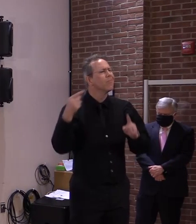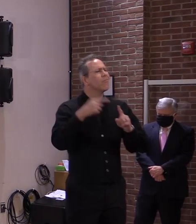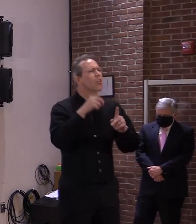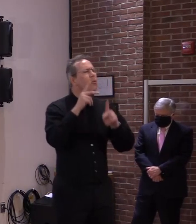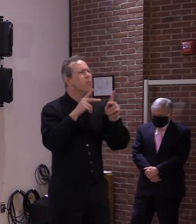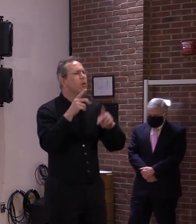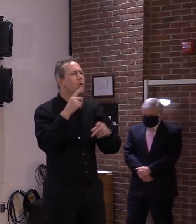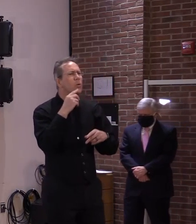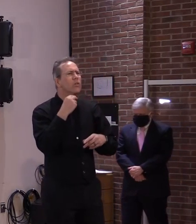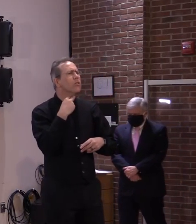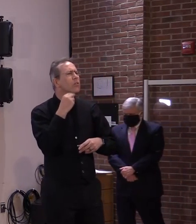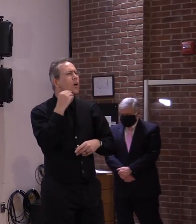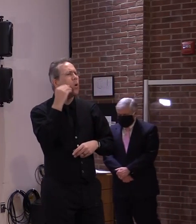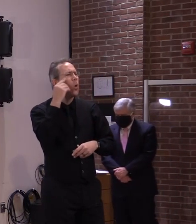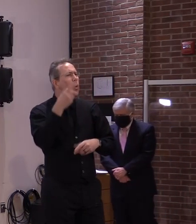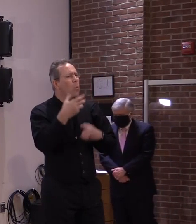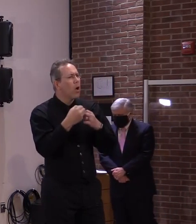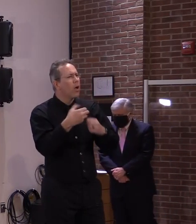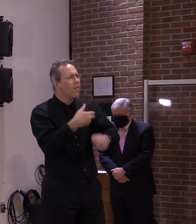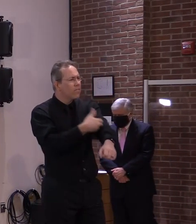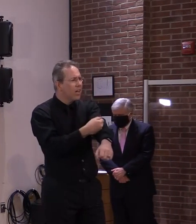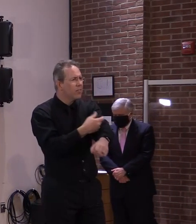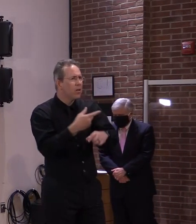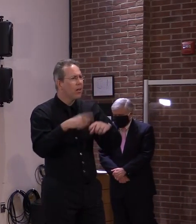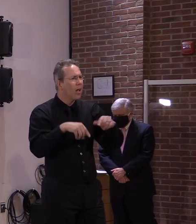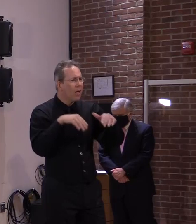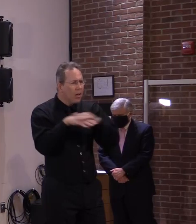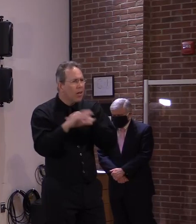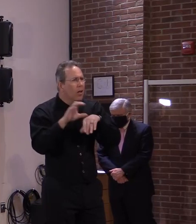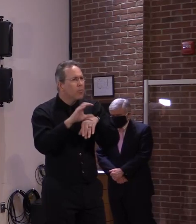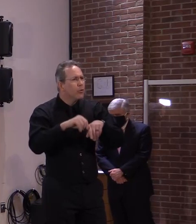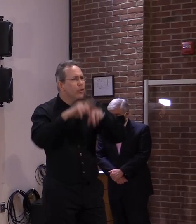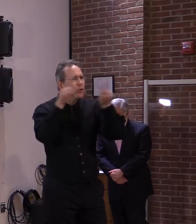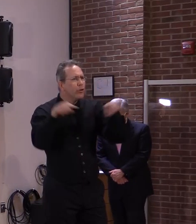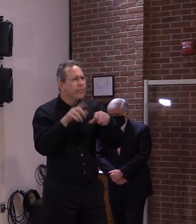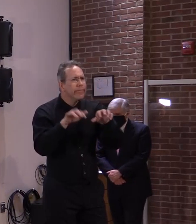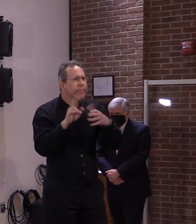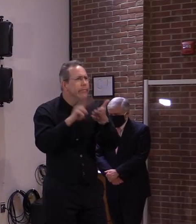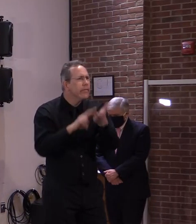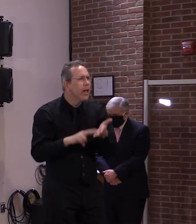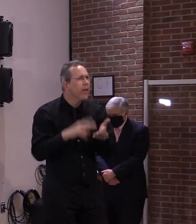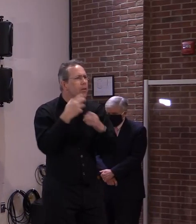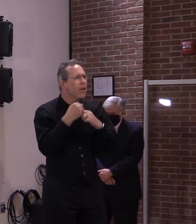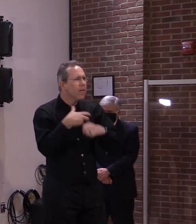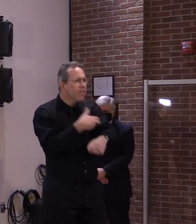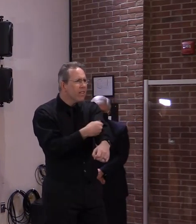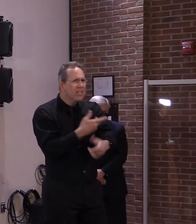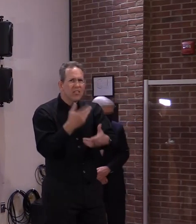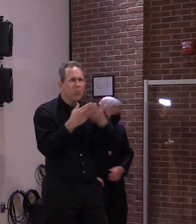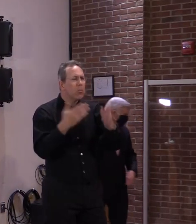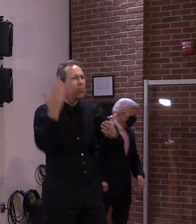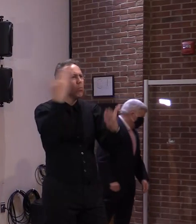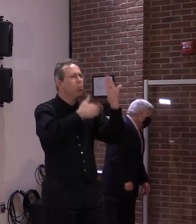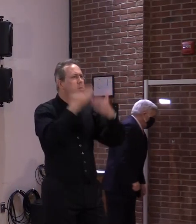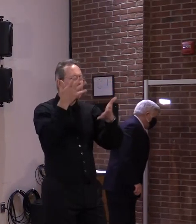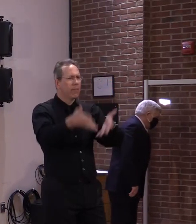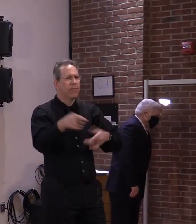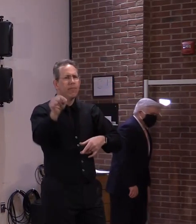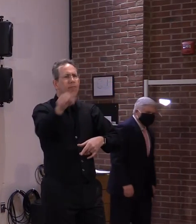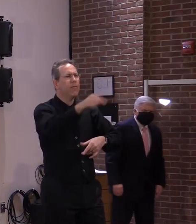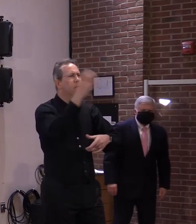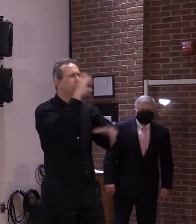but I'm wondering, do you know how many of these people are being missed? Because we are hearing from their caretakers saying that they